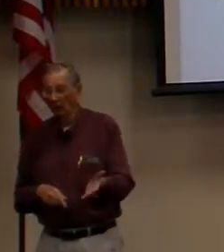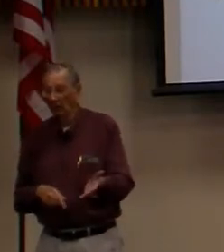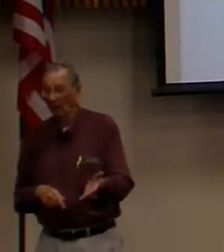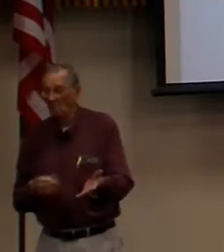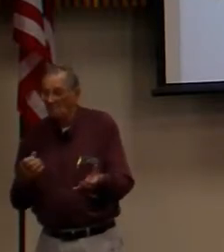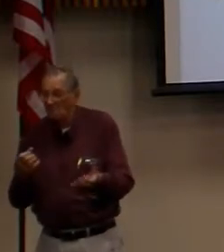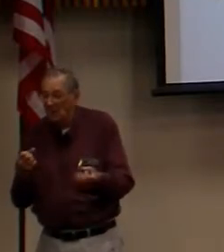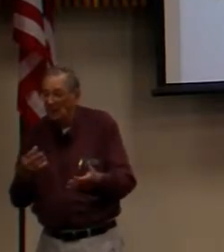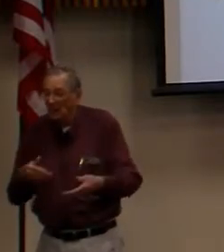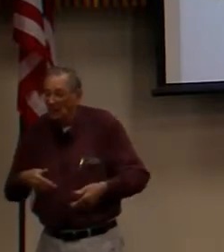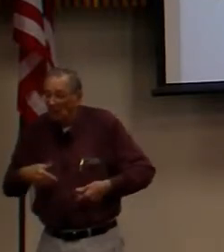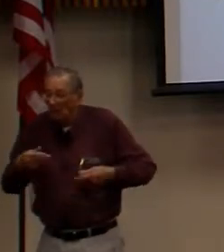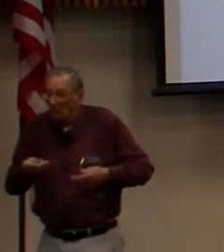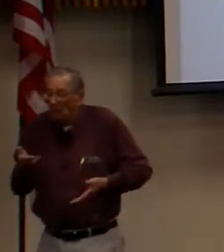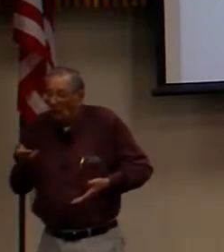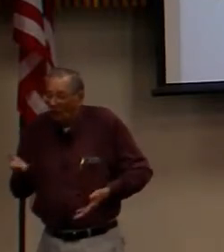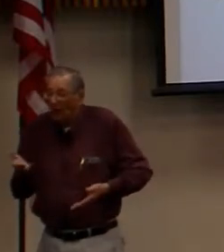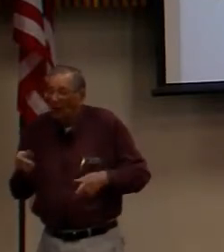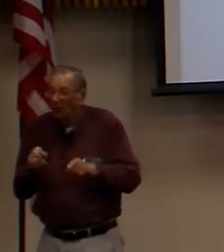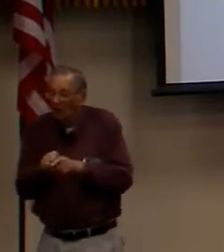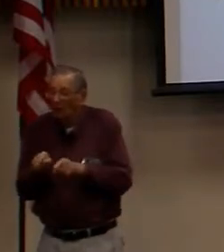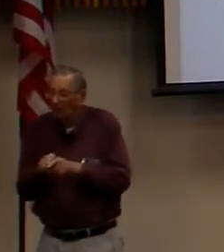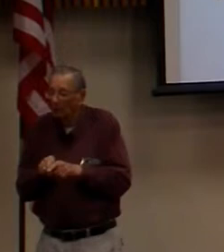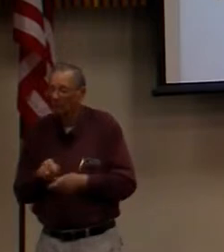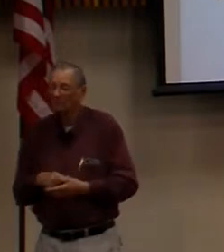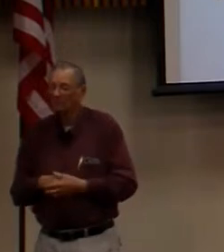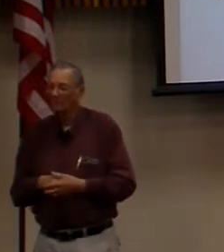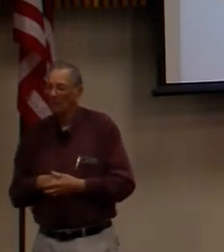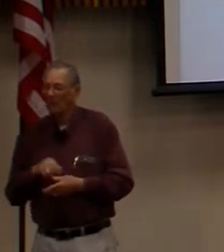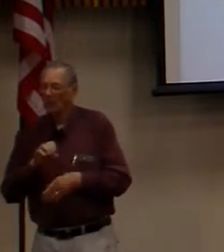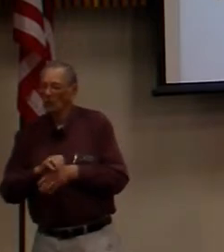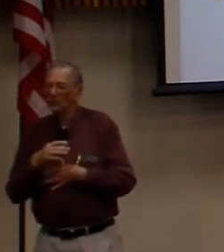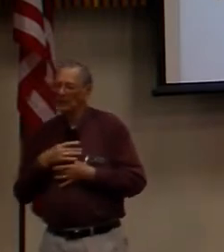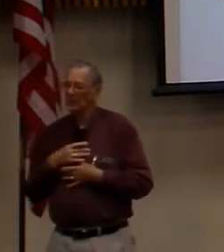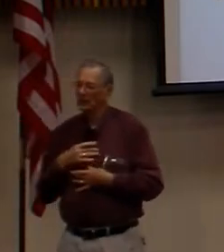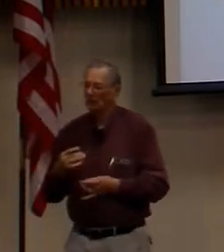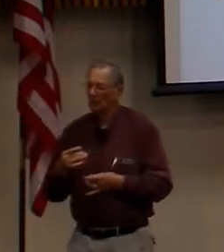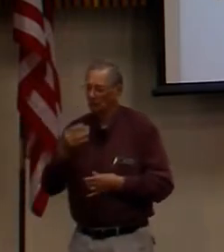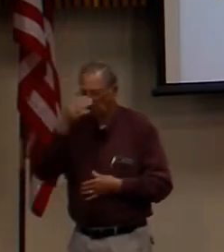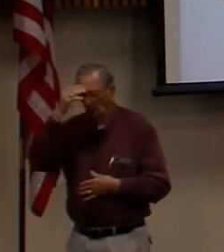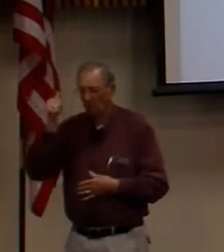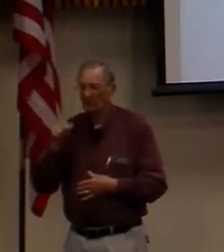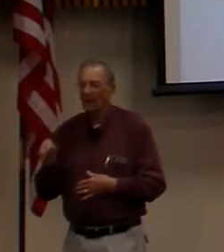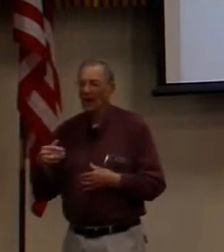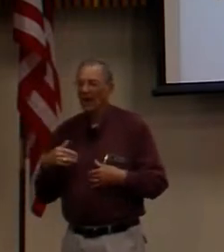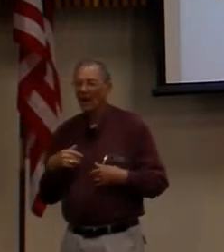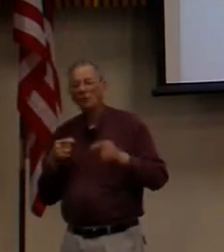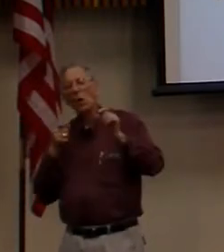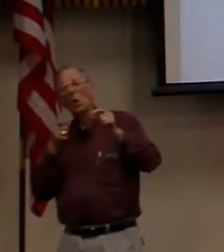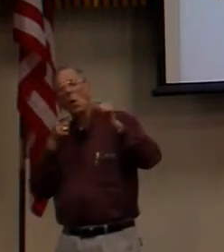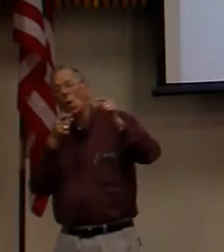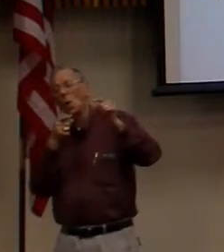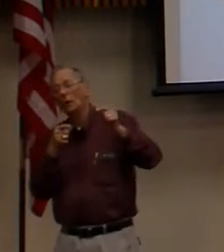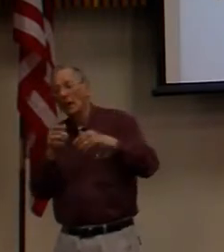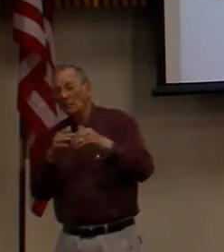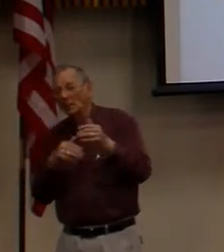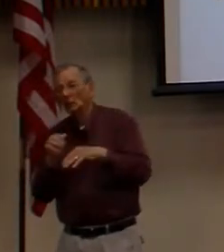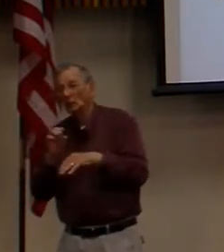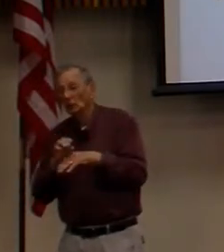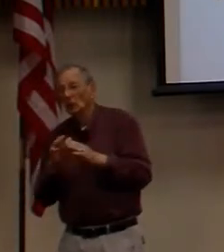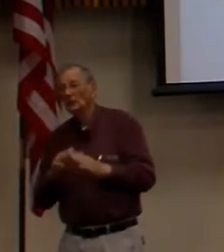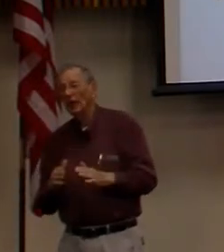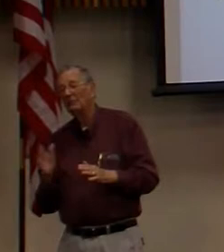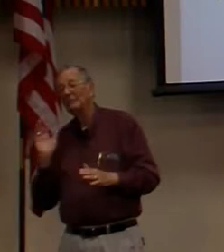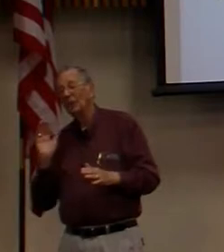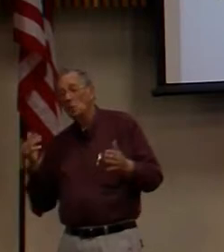a whole bunch of young people there as well. Anyway, this church is interesting because they had a goal. They had built a building several years back, a